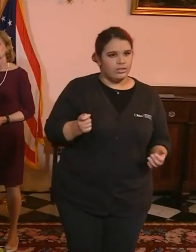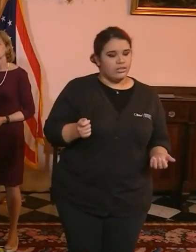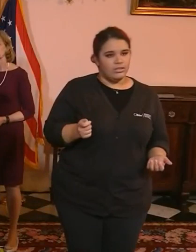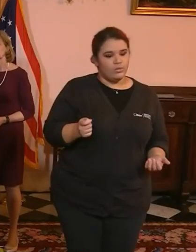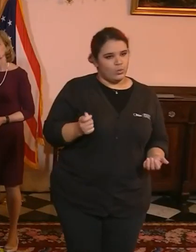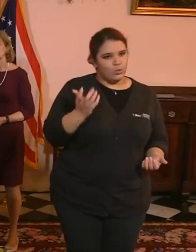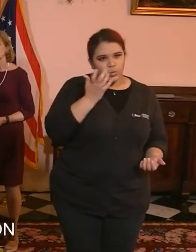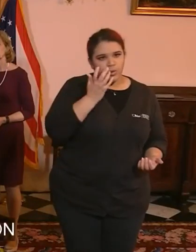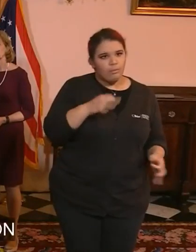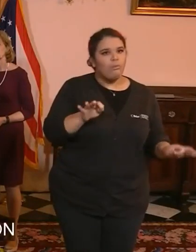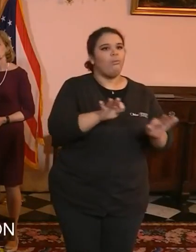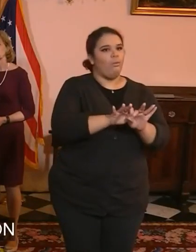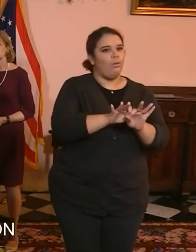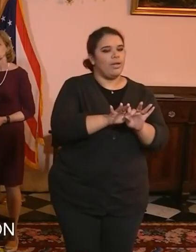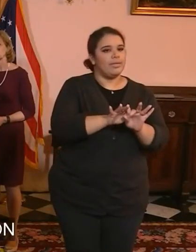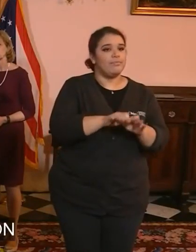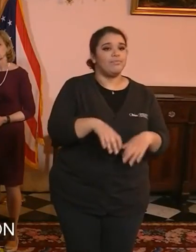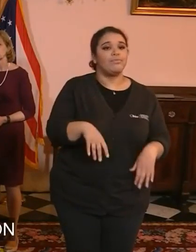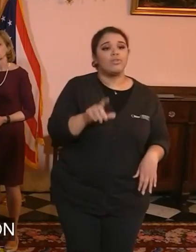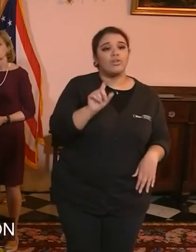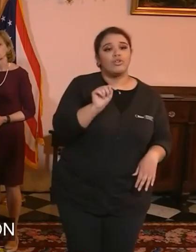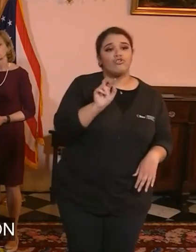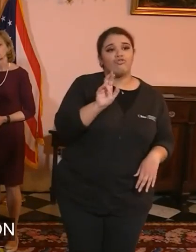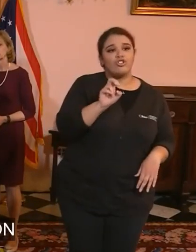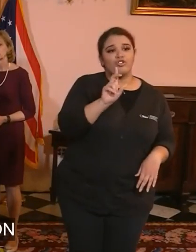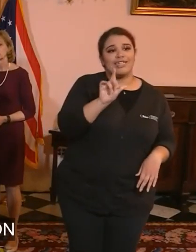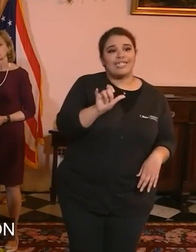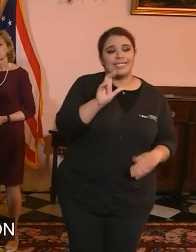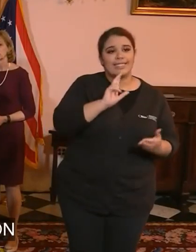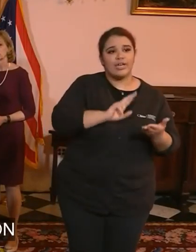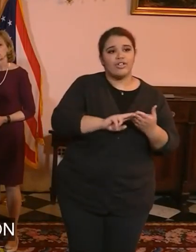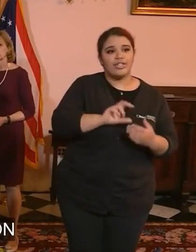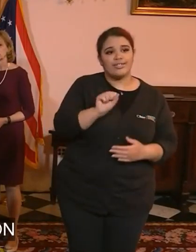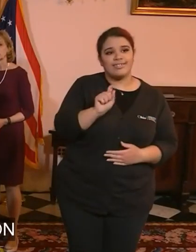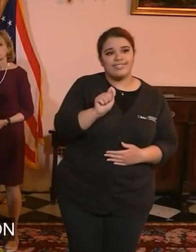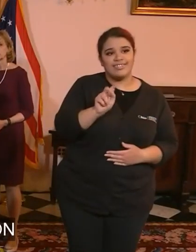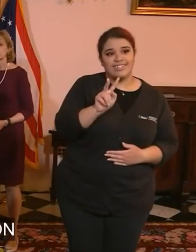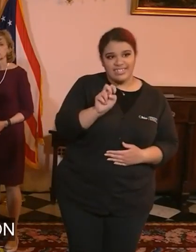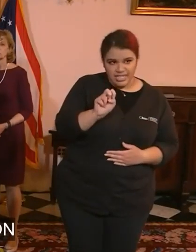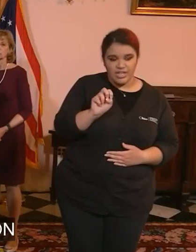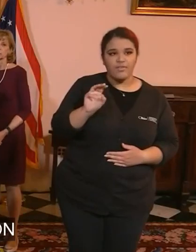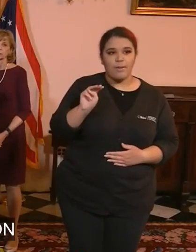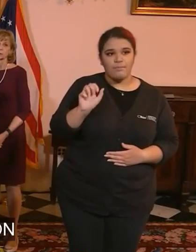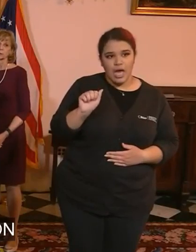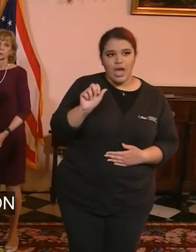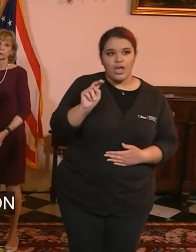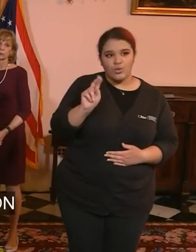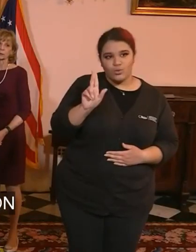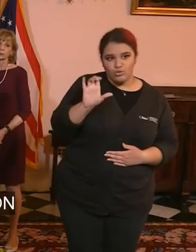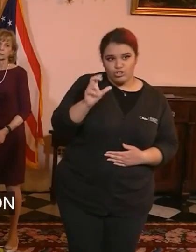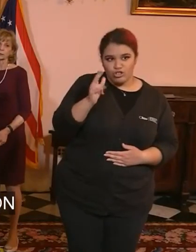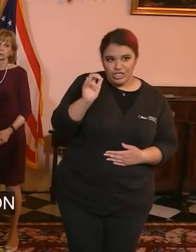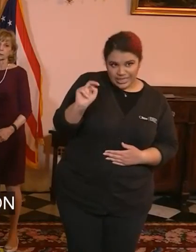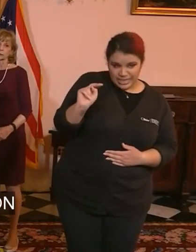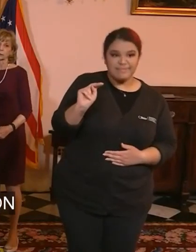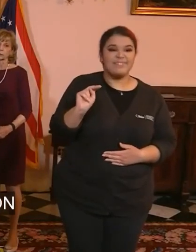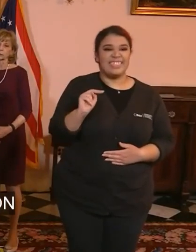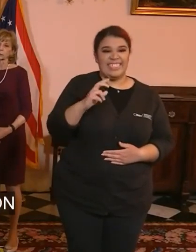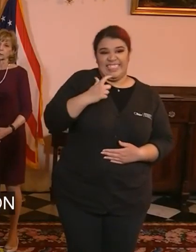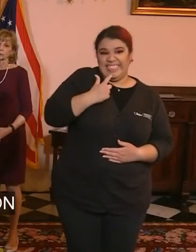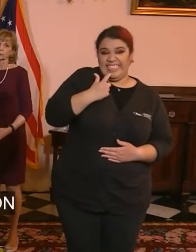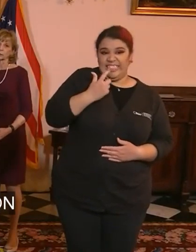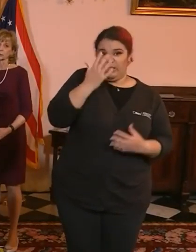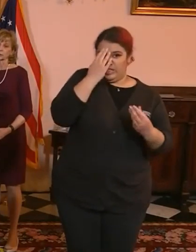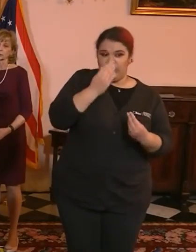heard Treasury Secretary Steve Mnuchin, he suggested in the last 24 hours that the unemployment rate could